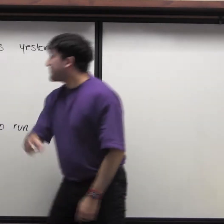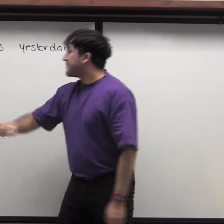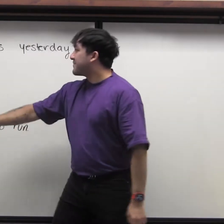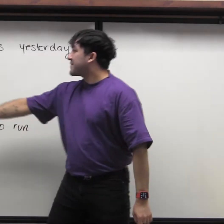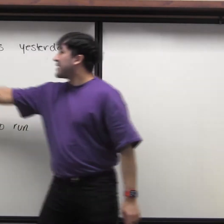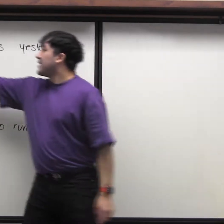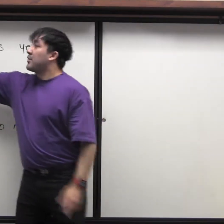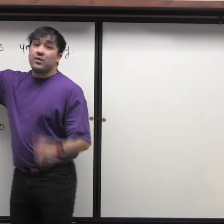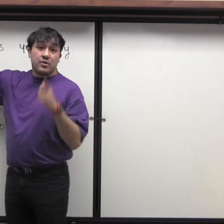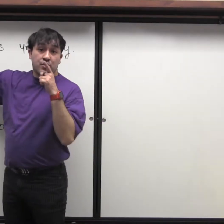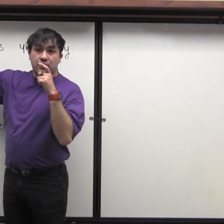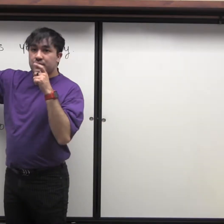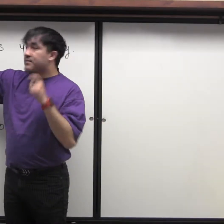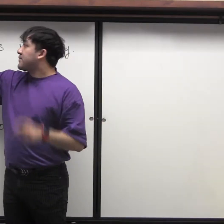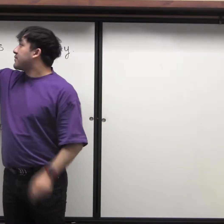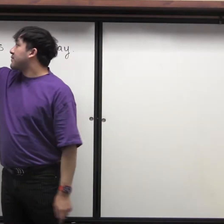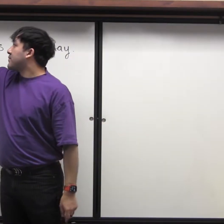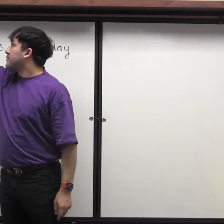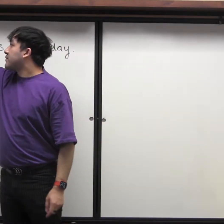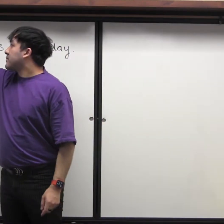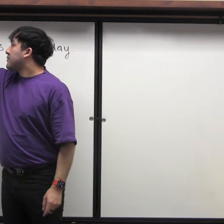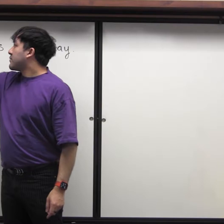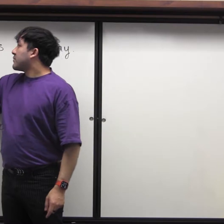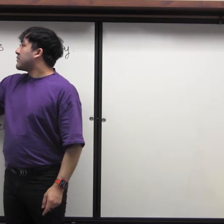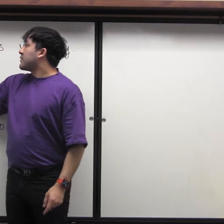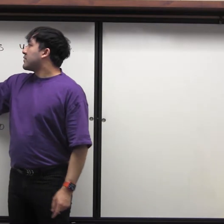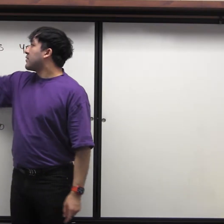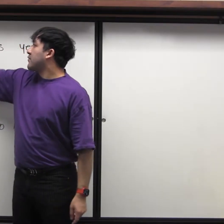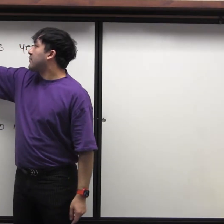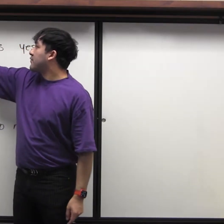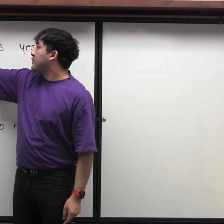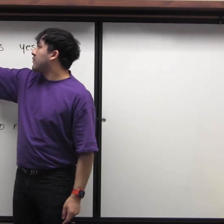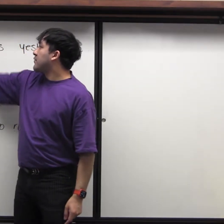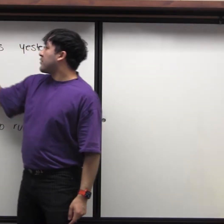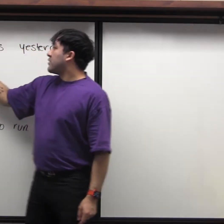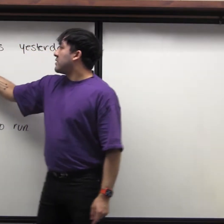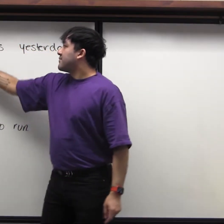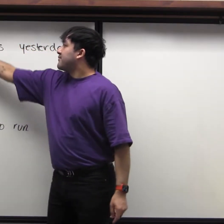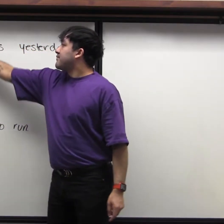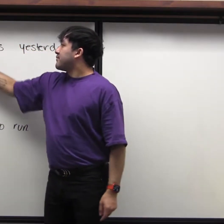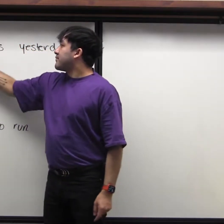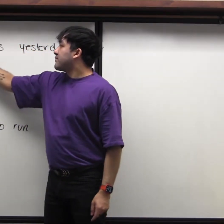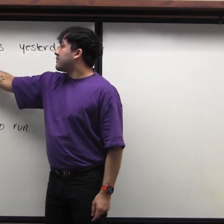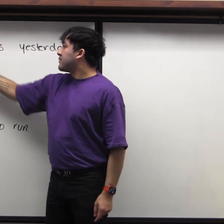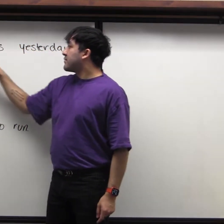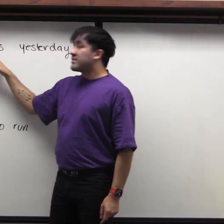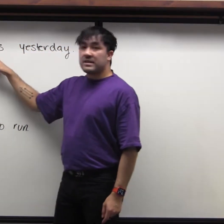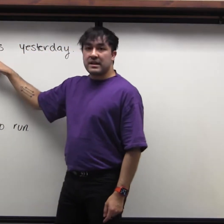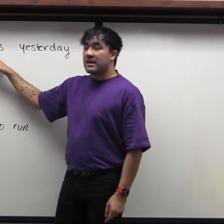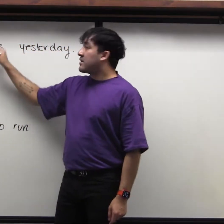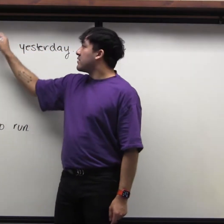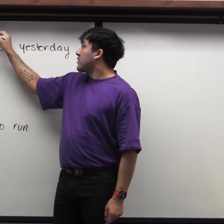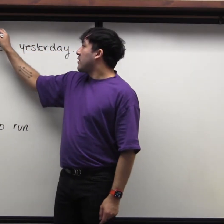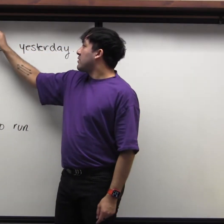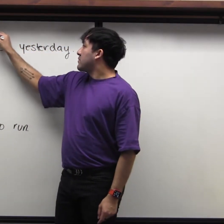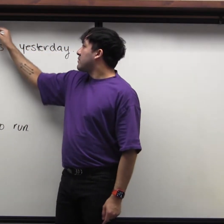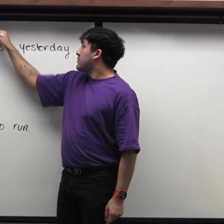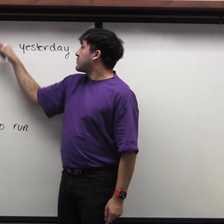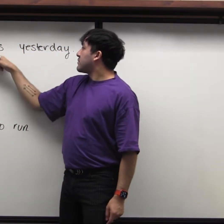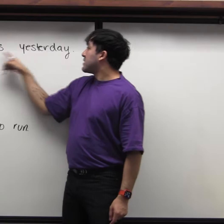modal verbs, WH, but that's not it here. So we have our subject, we have a verb, we don't need to, class is our